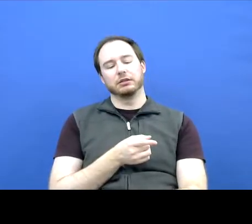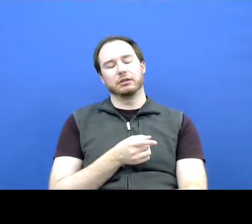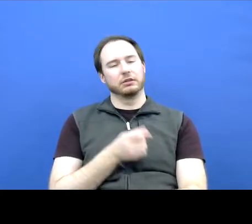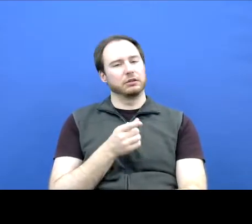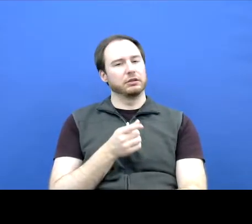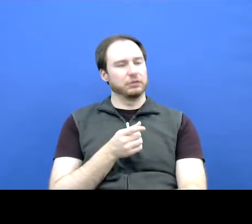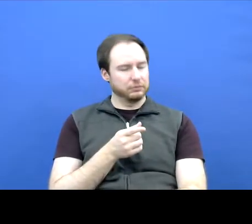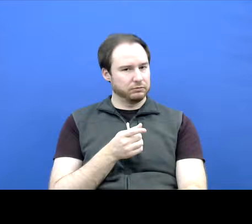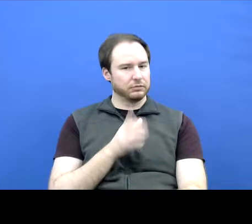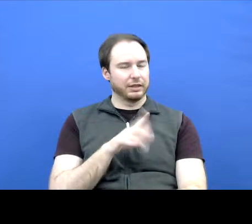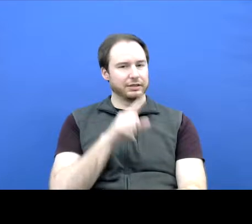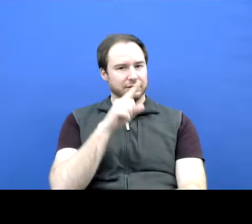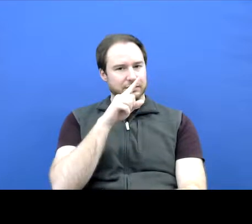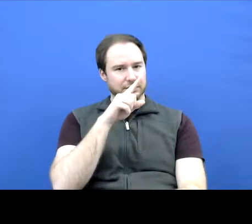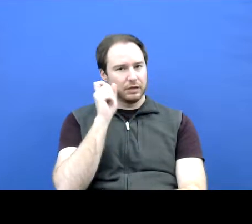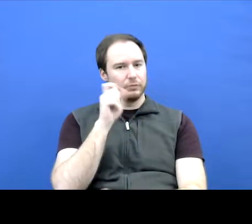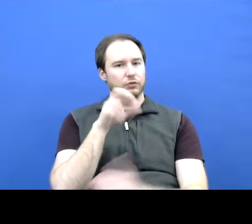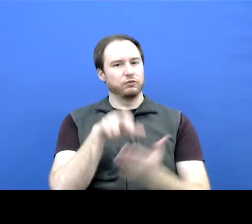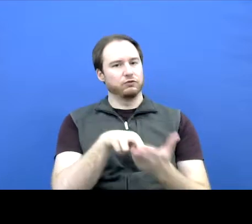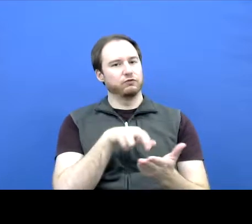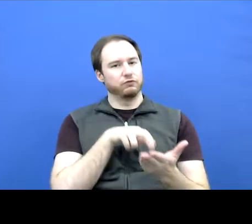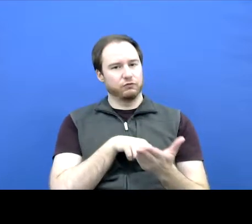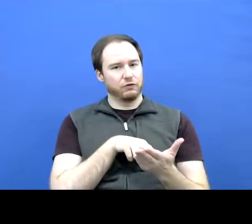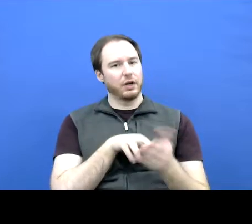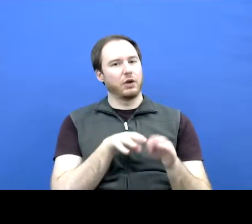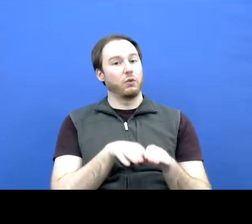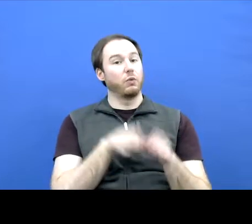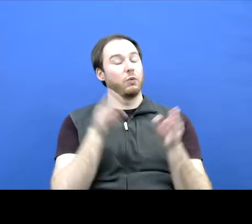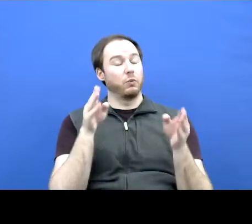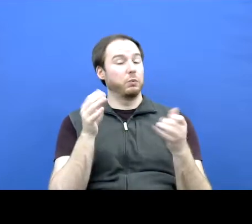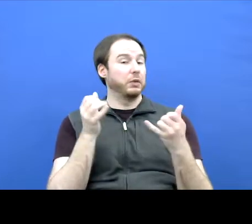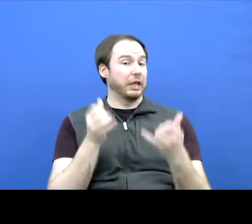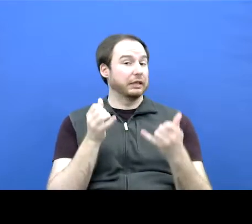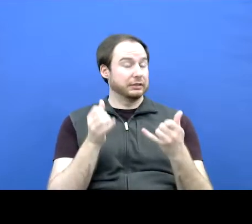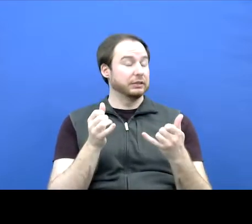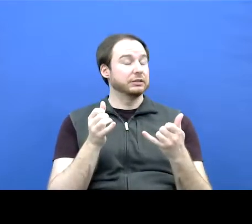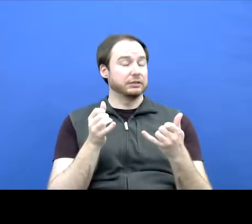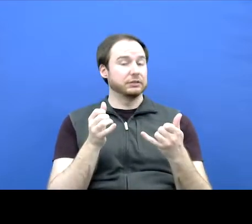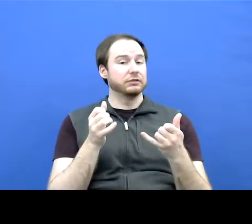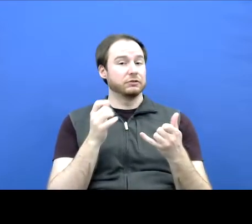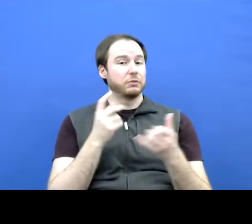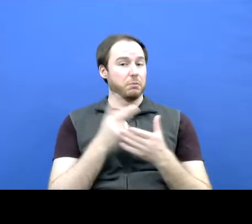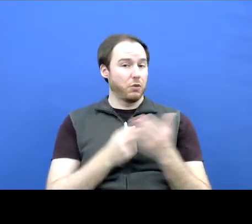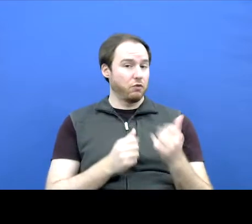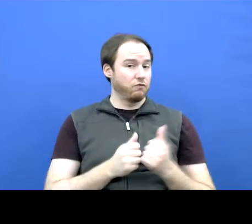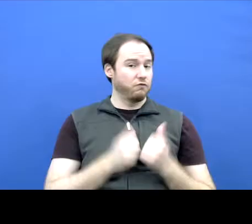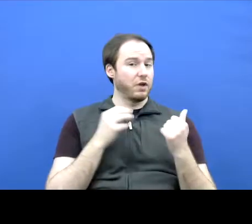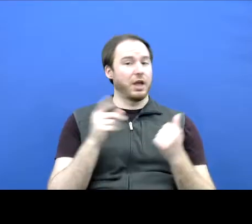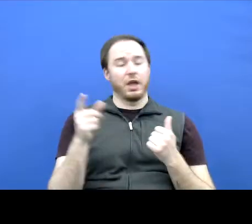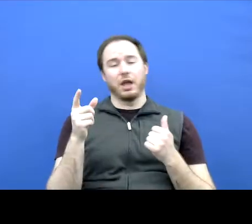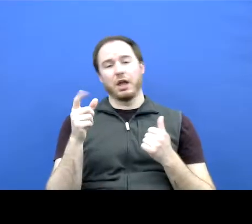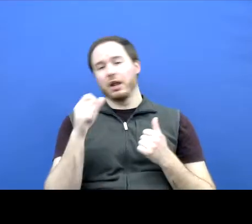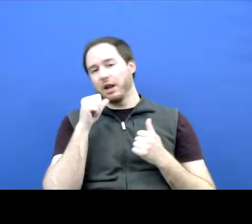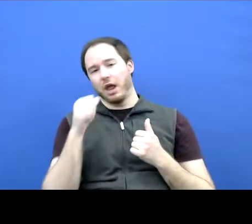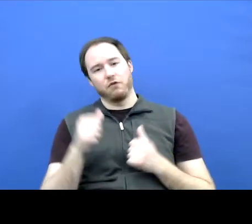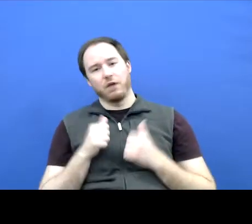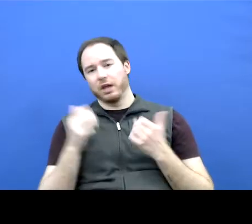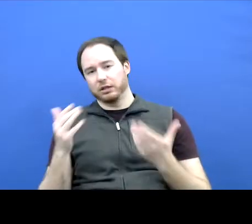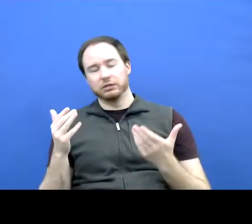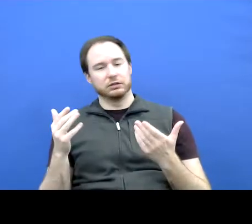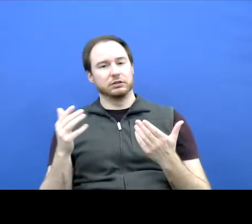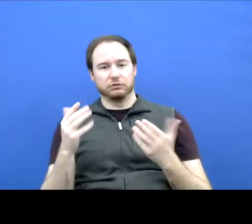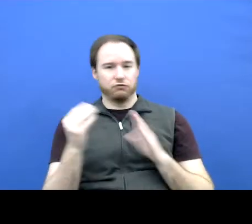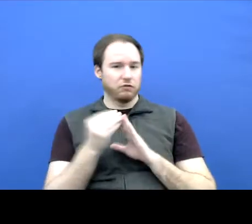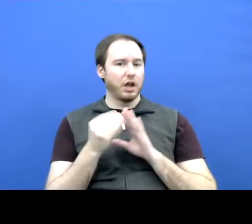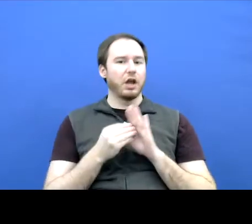looks like the summer registration is open at this time for both resident and non-resident, and it fills up